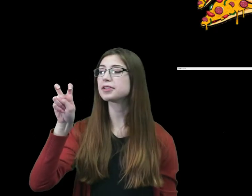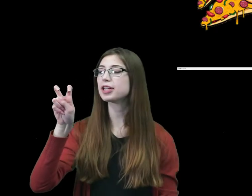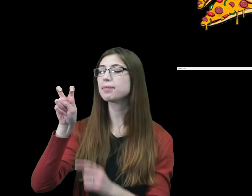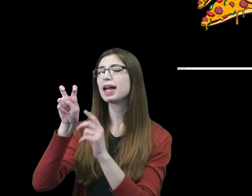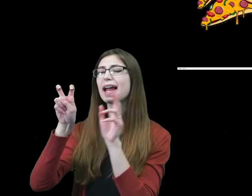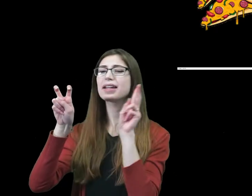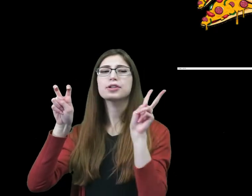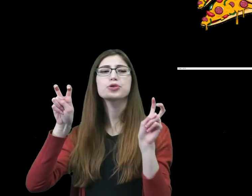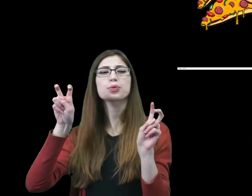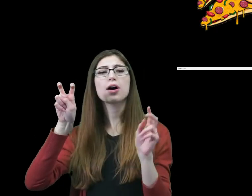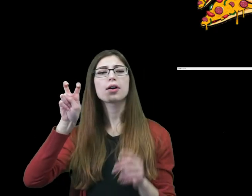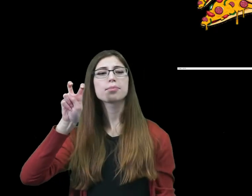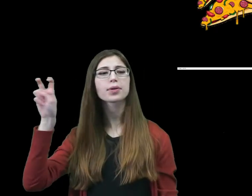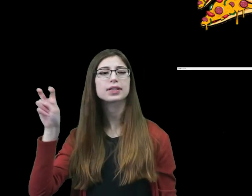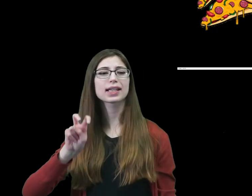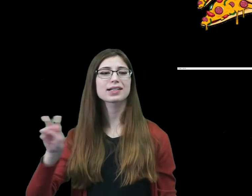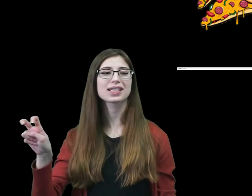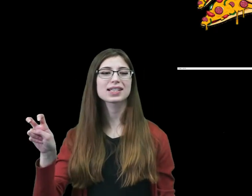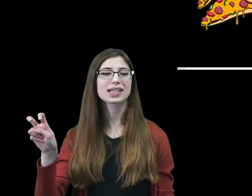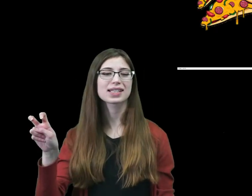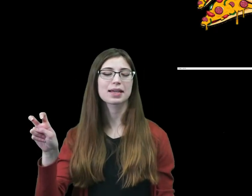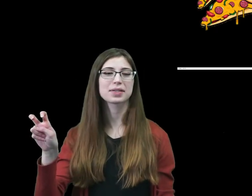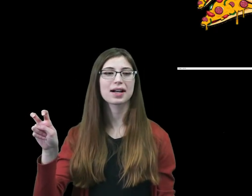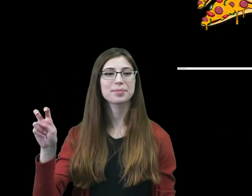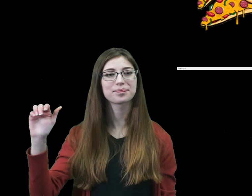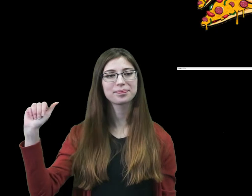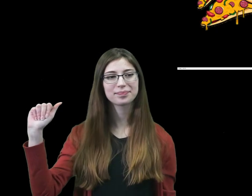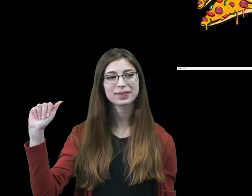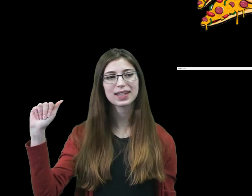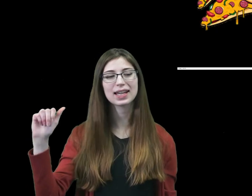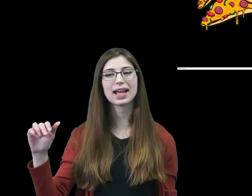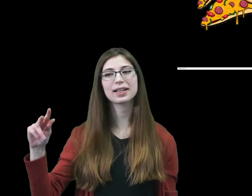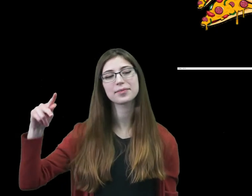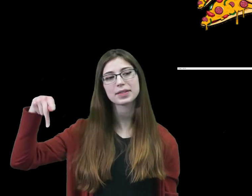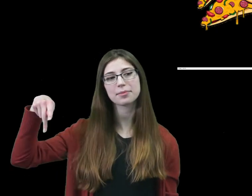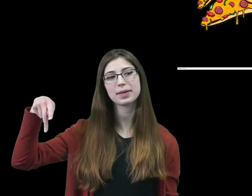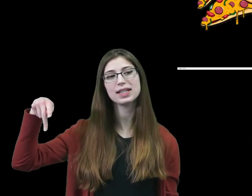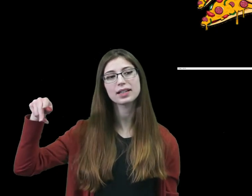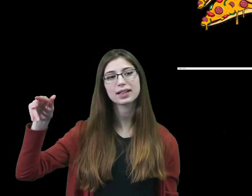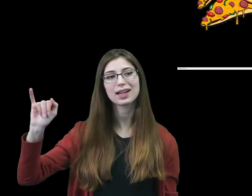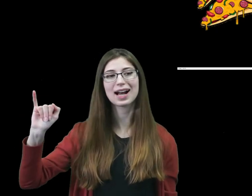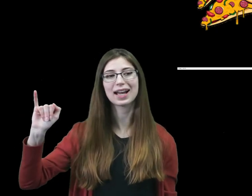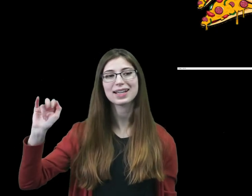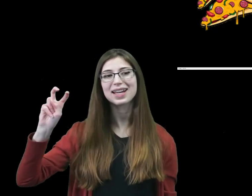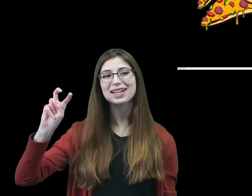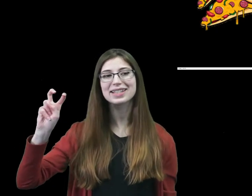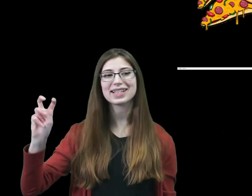shape and draw both the letter Z's at the same time. Then an A. So P, I, Z,